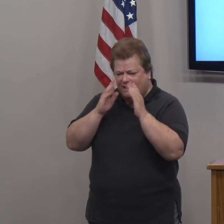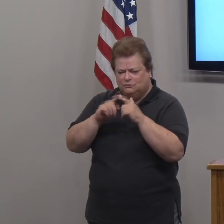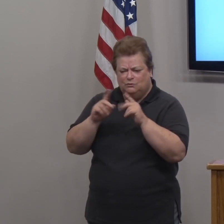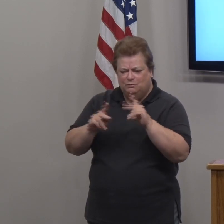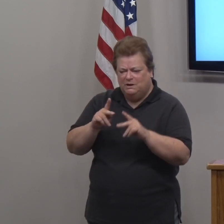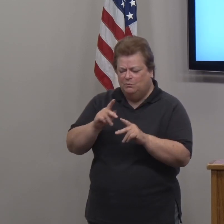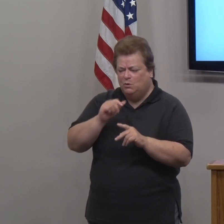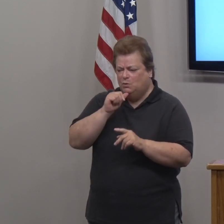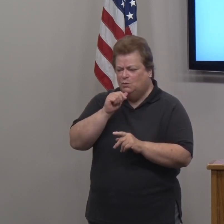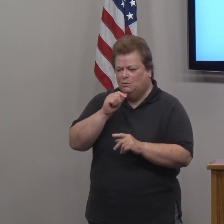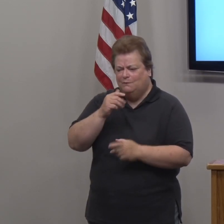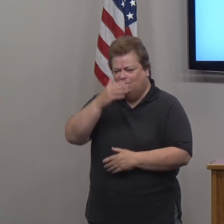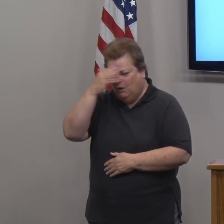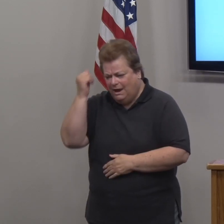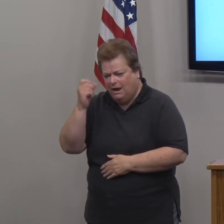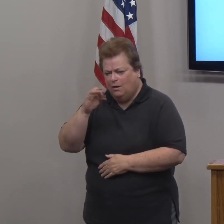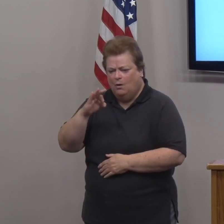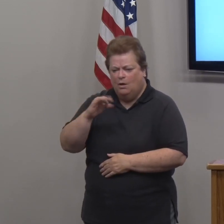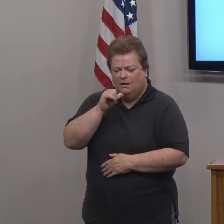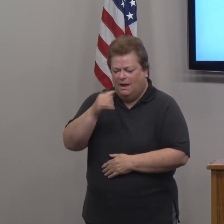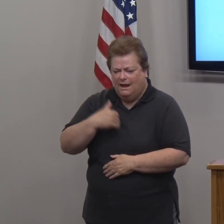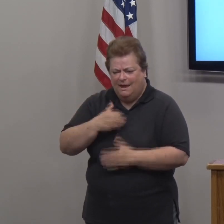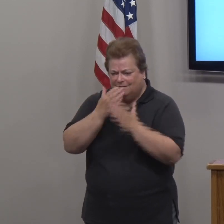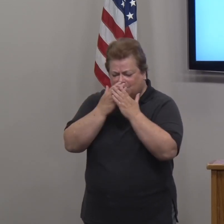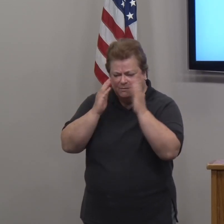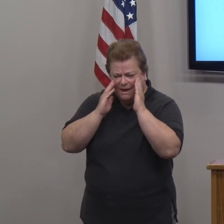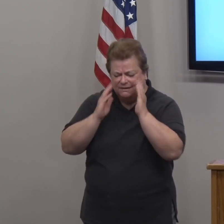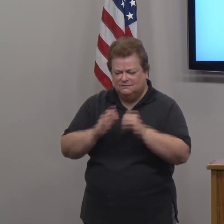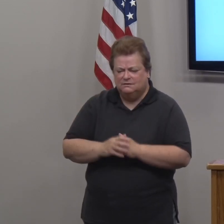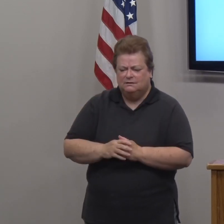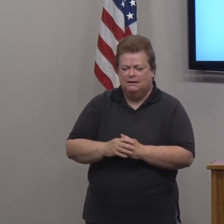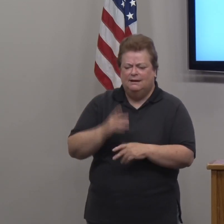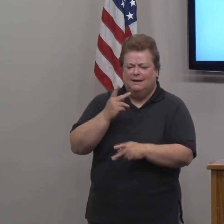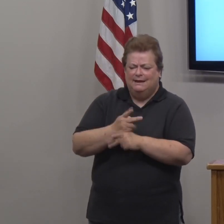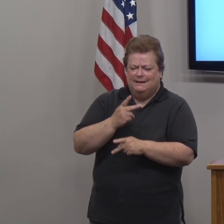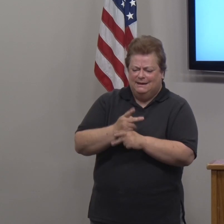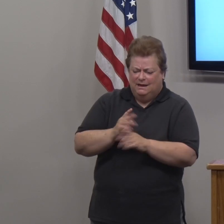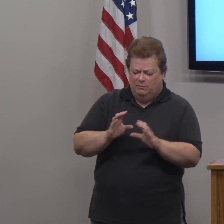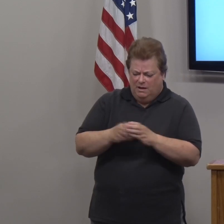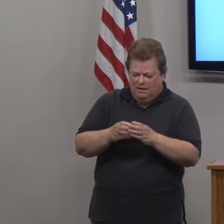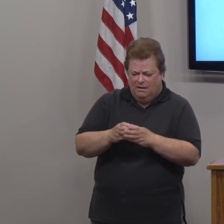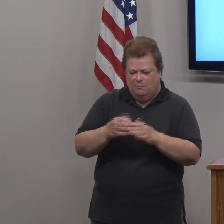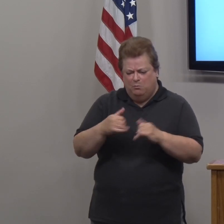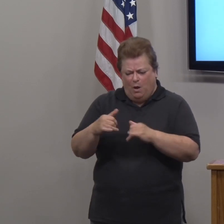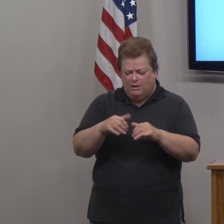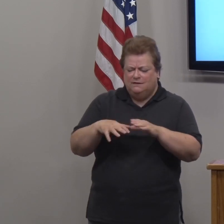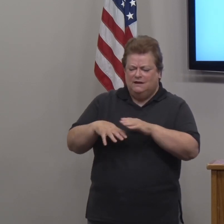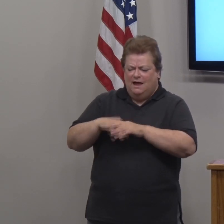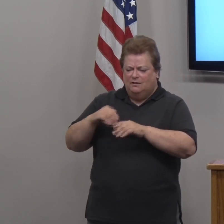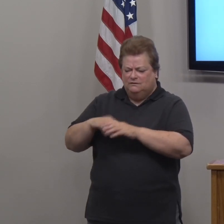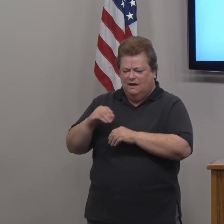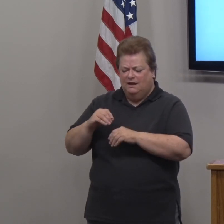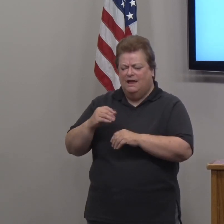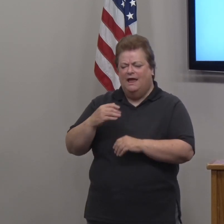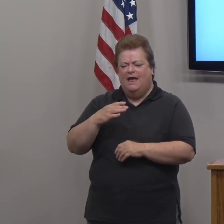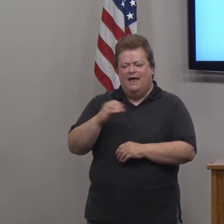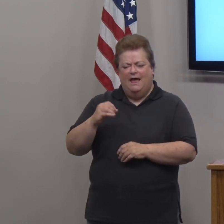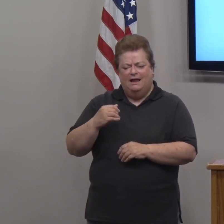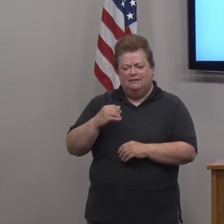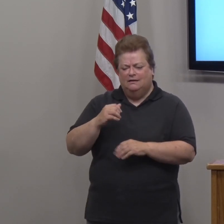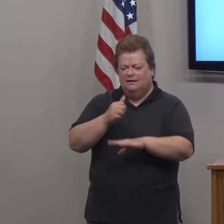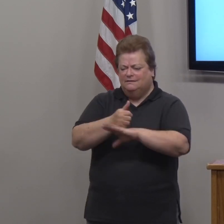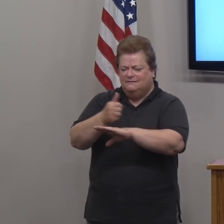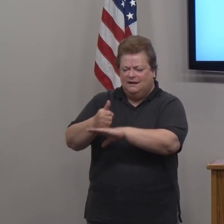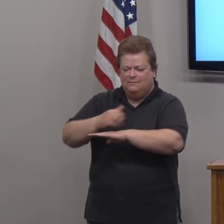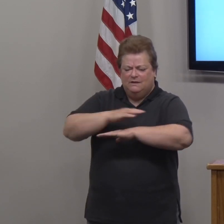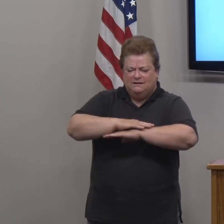forget to bring one of their own. Keep your gatherings outdoors and arrange tables and chairs to allow for that 6-foot physical